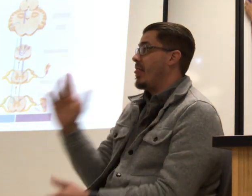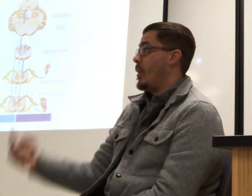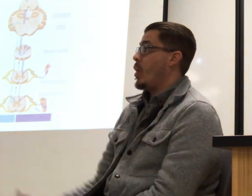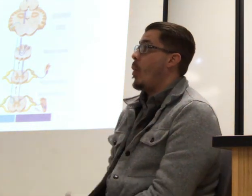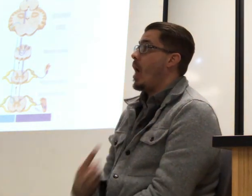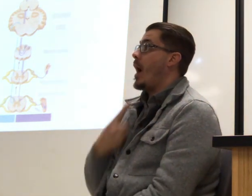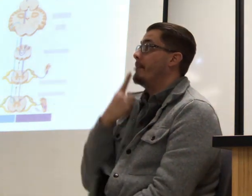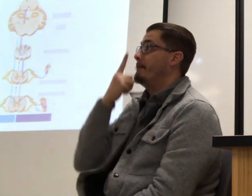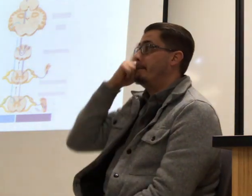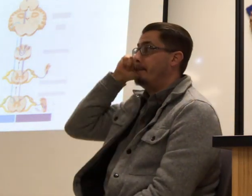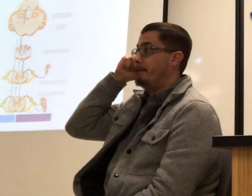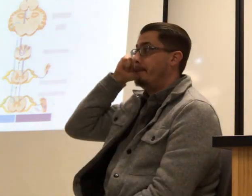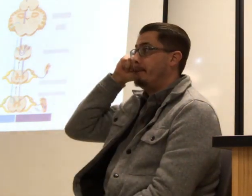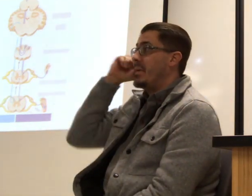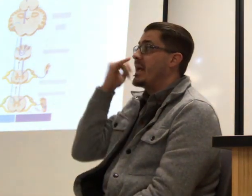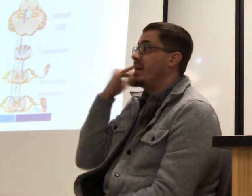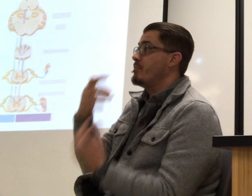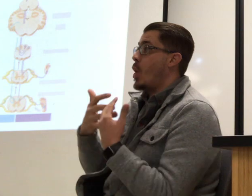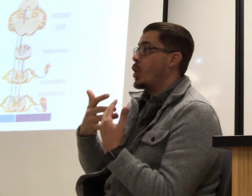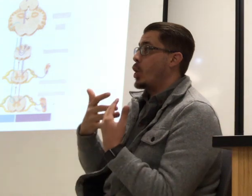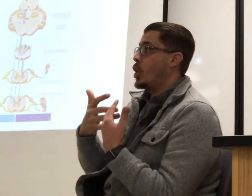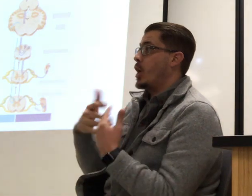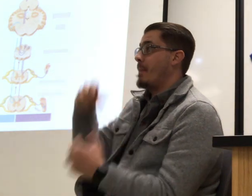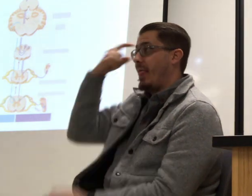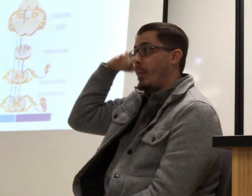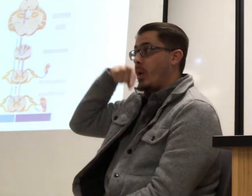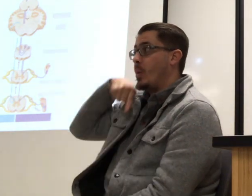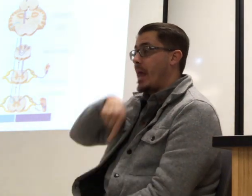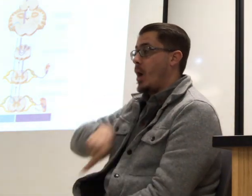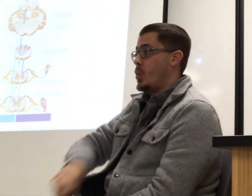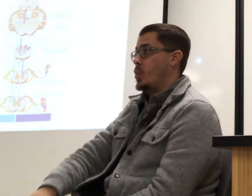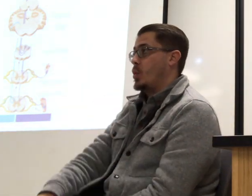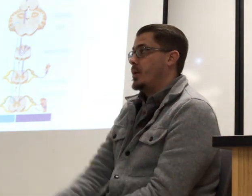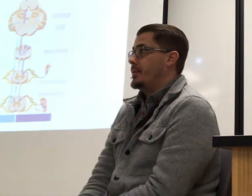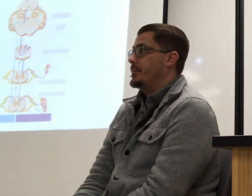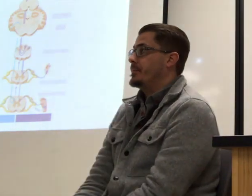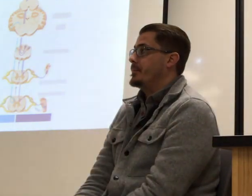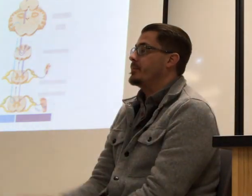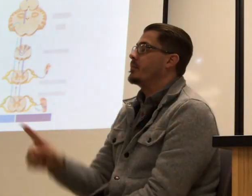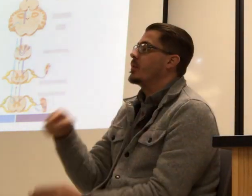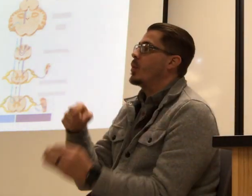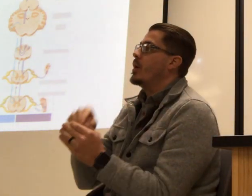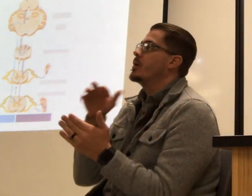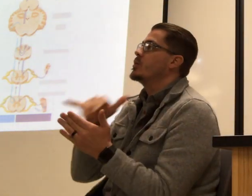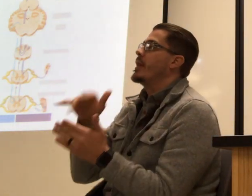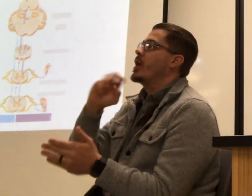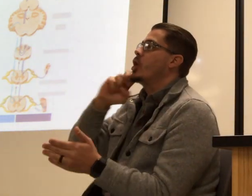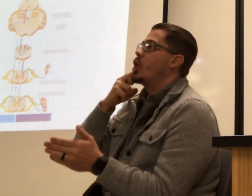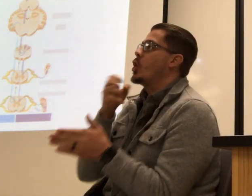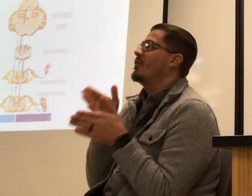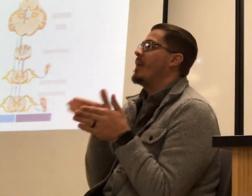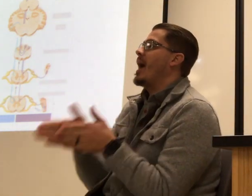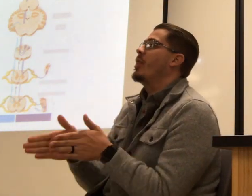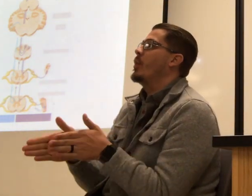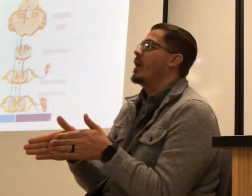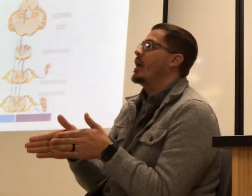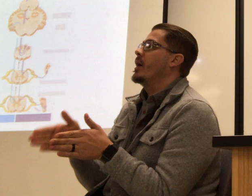up. If it's motor, the pathway is going down. So when you study nerve